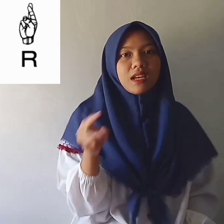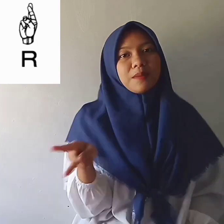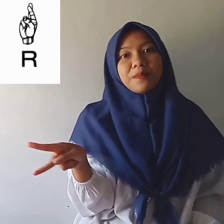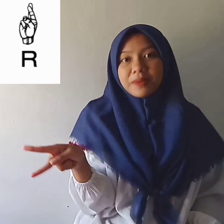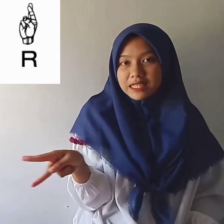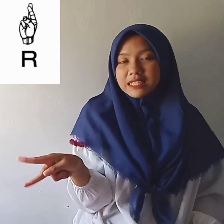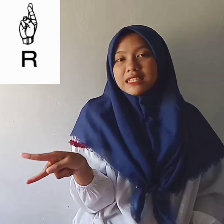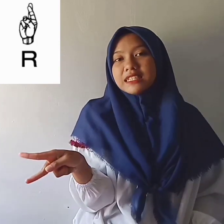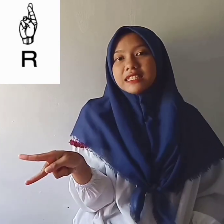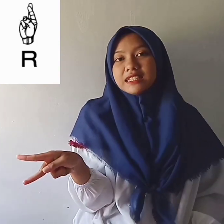P,